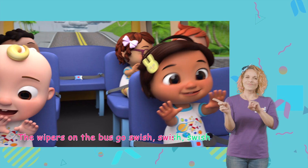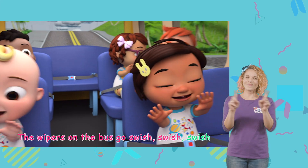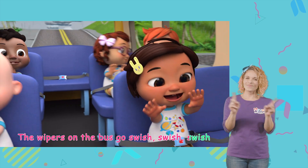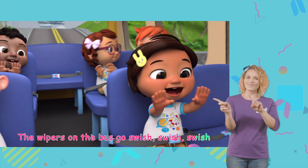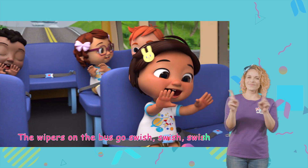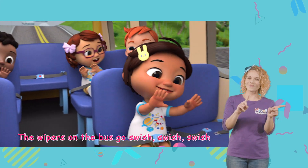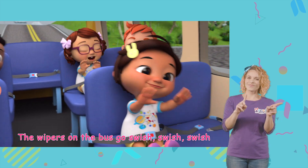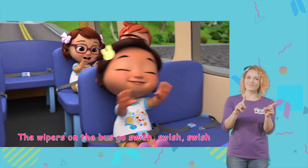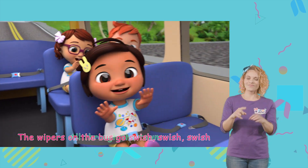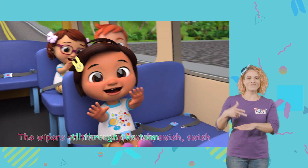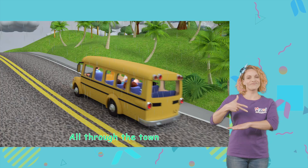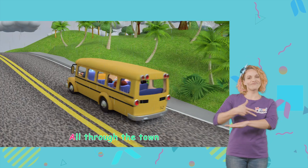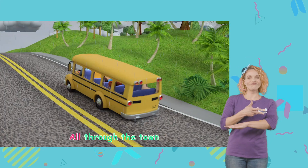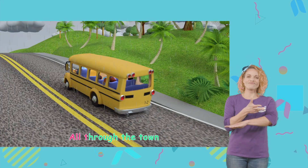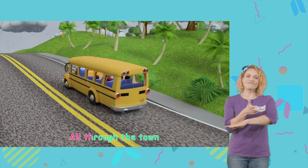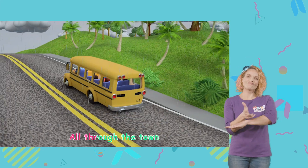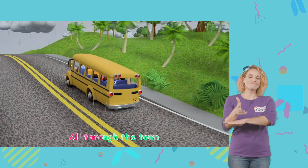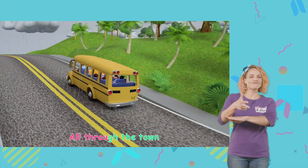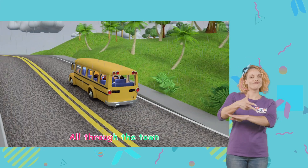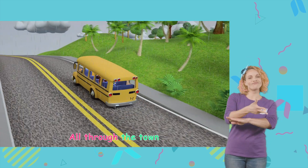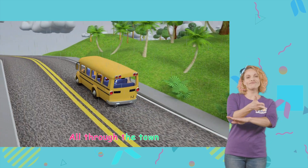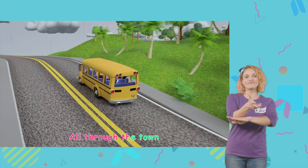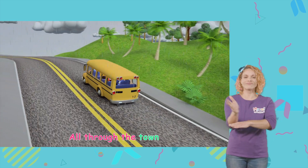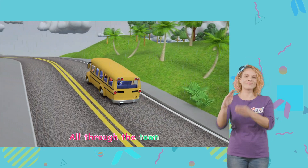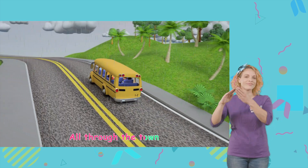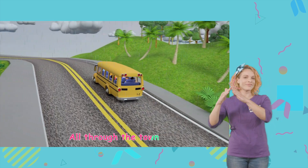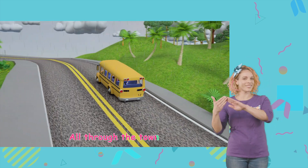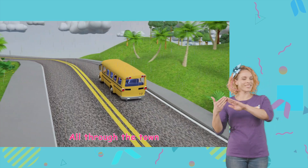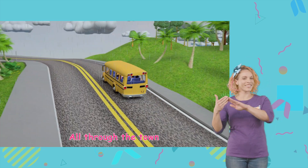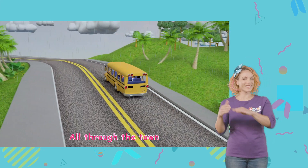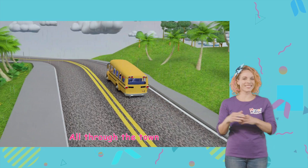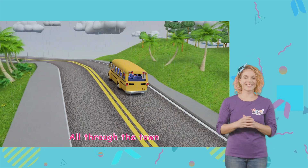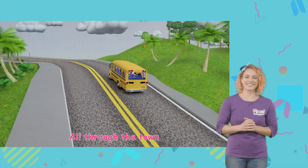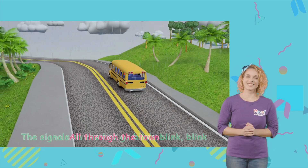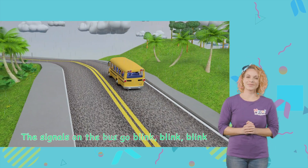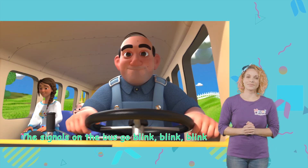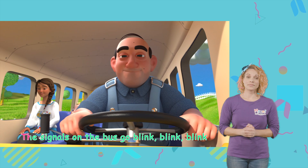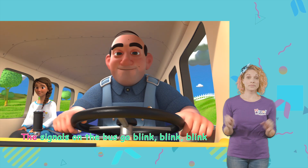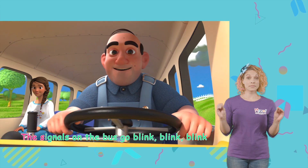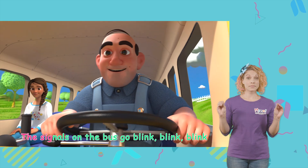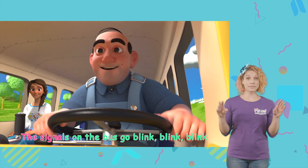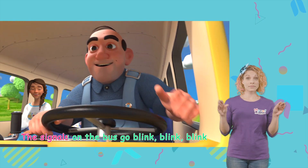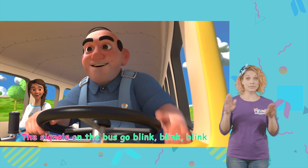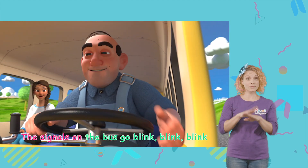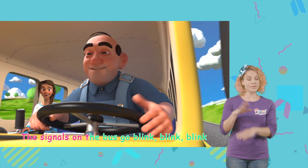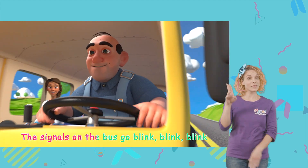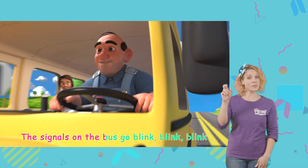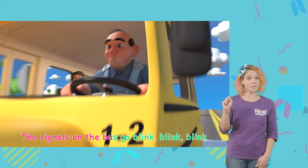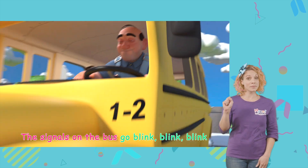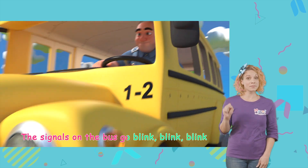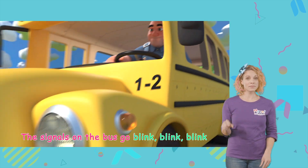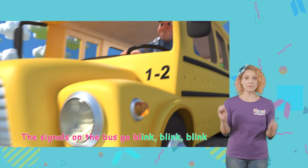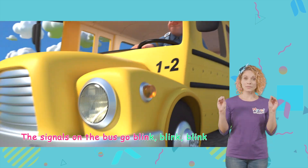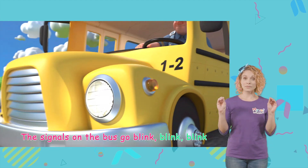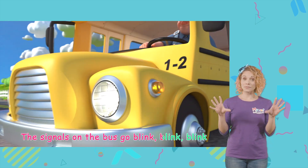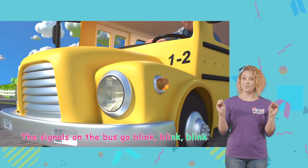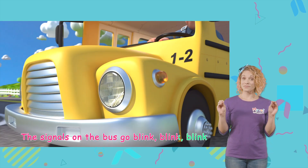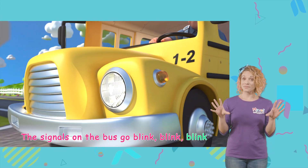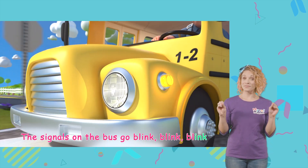swish, swish, all through the town. The signals on the bus go blink, blink,